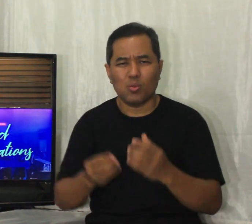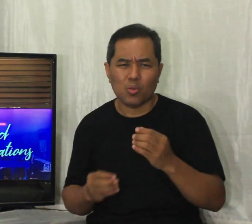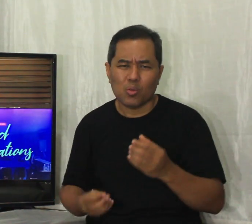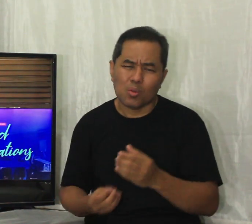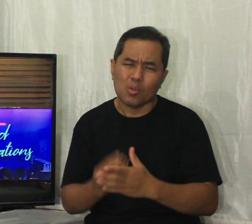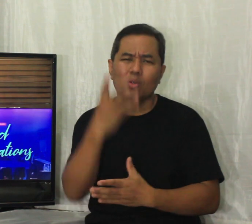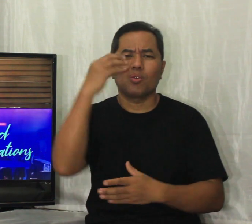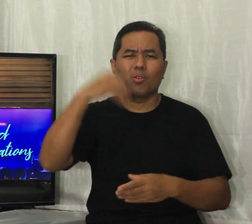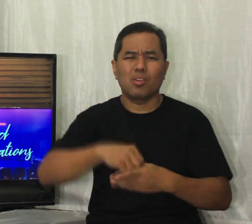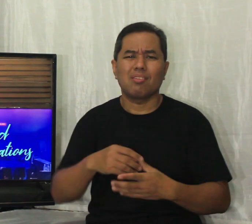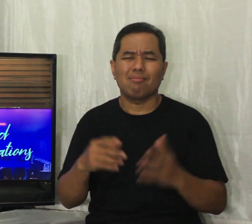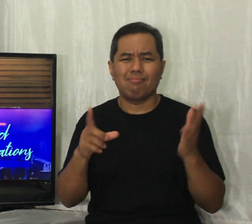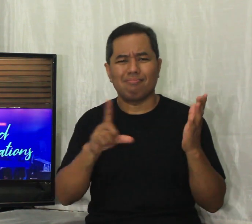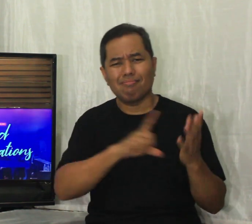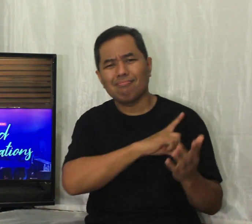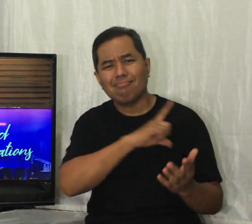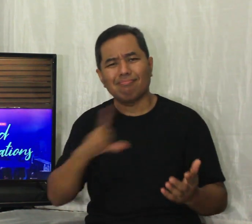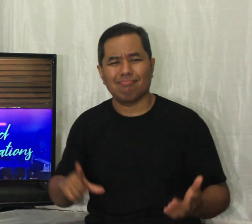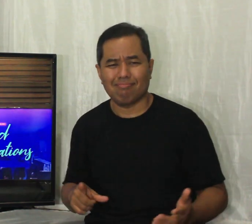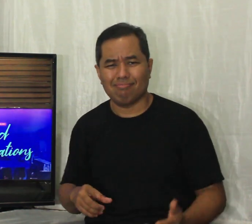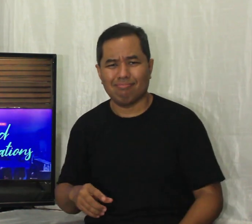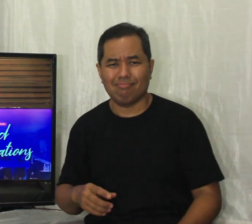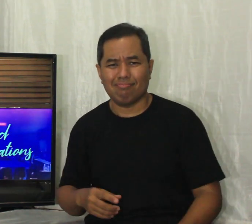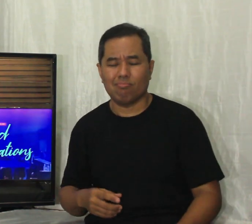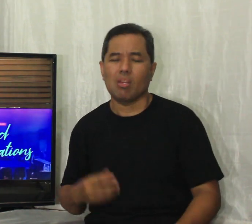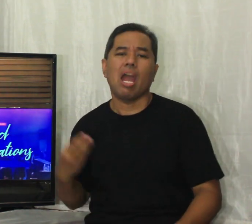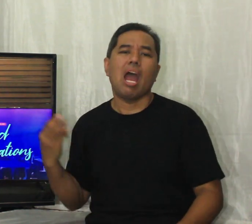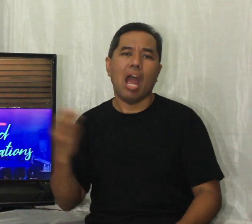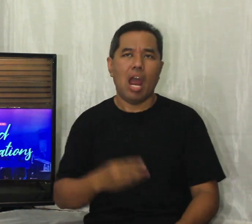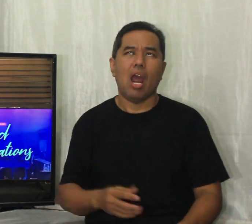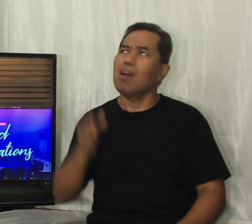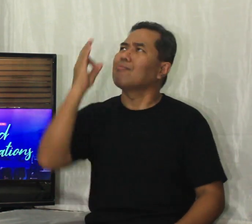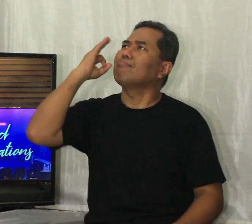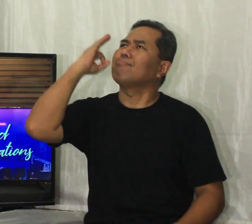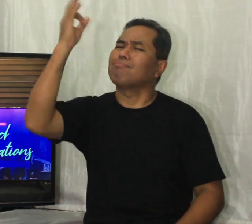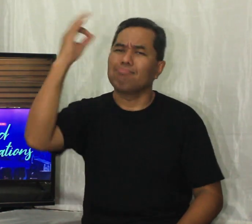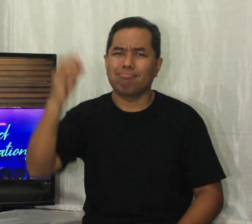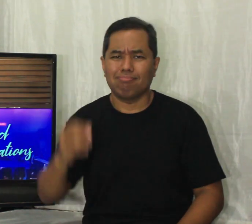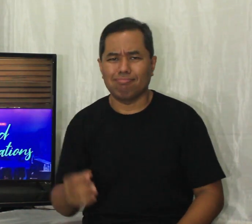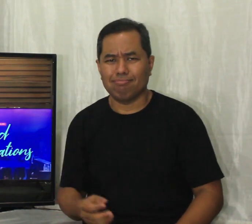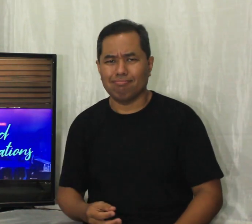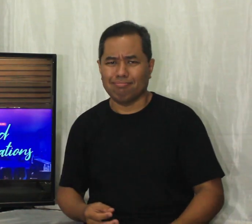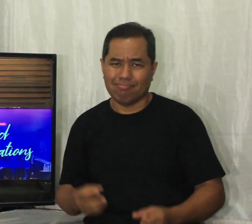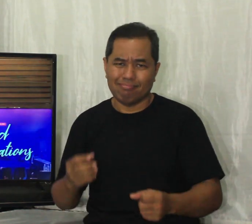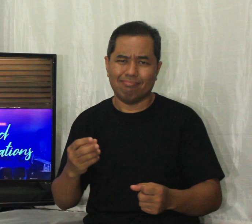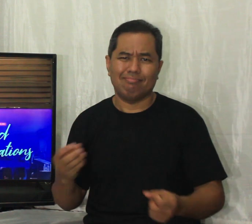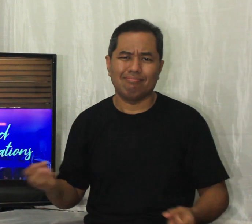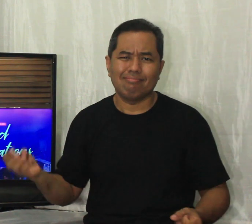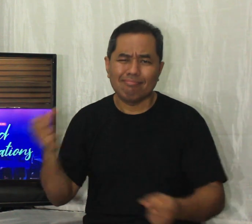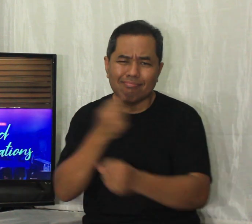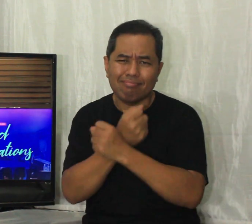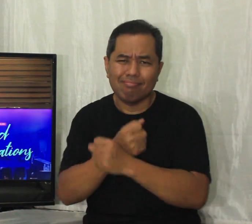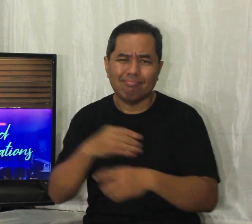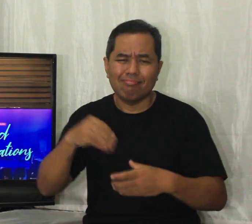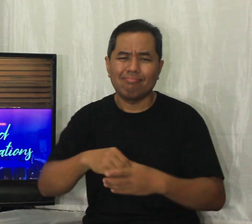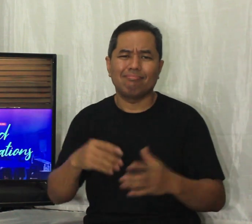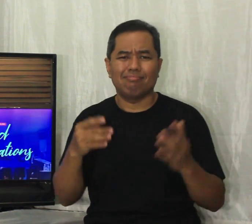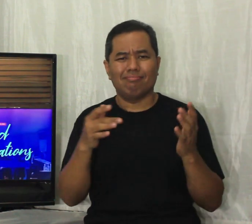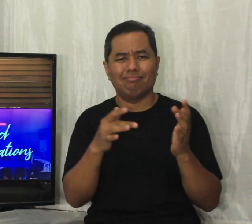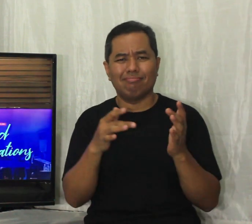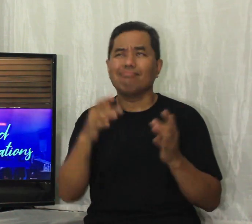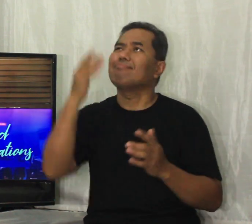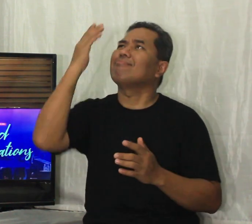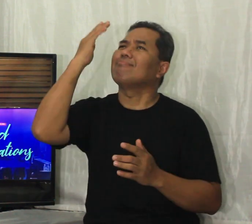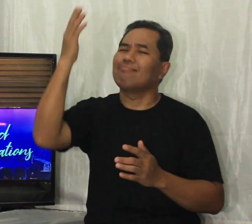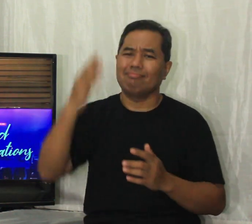hold on to his promises. Our future is secure in him as we walk faithfully following him every day. God bless you.